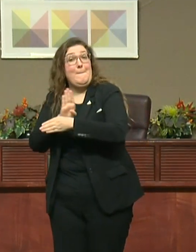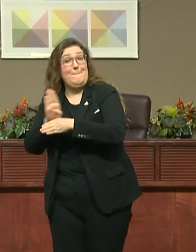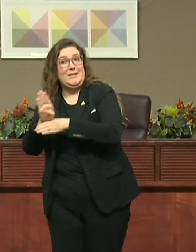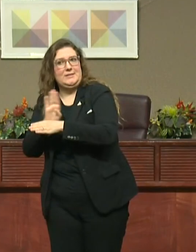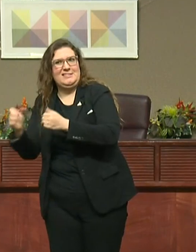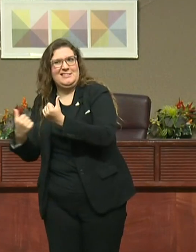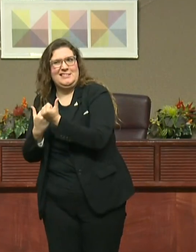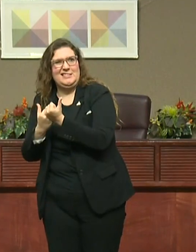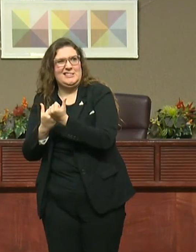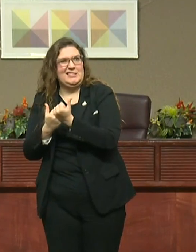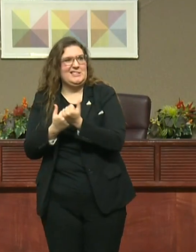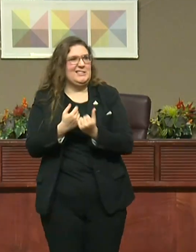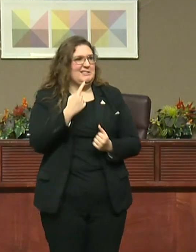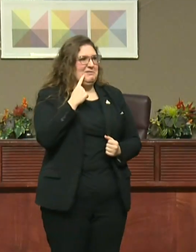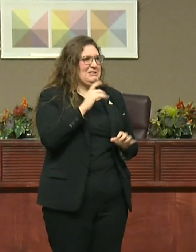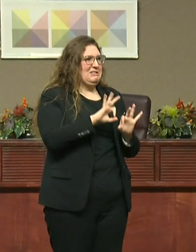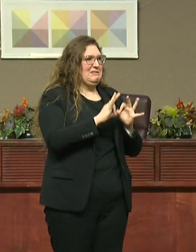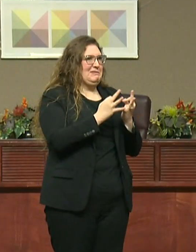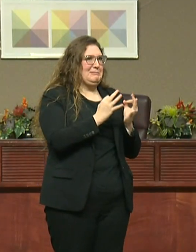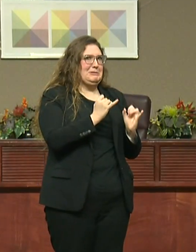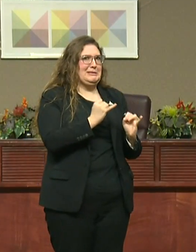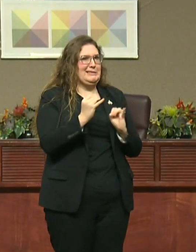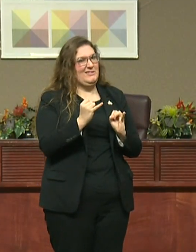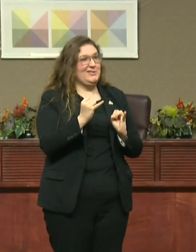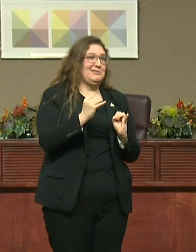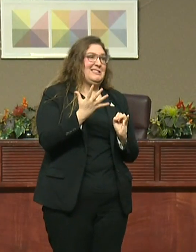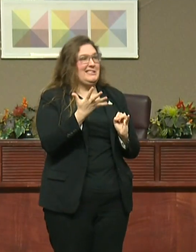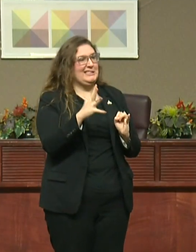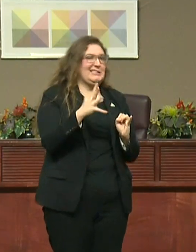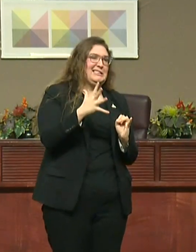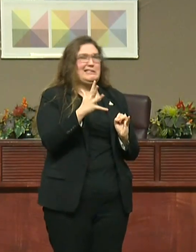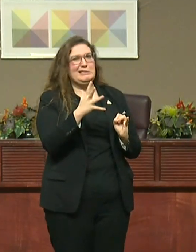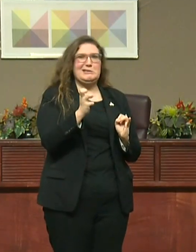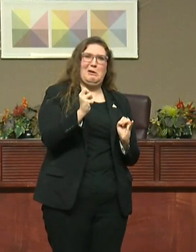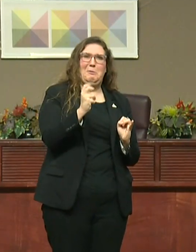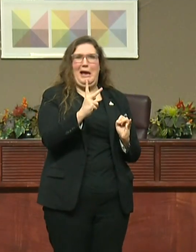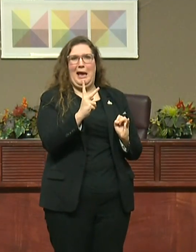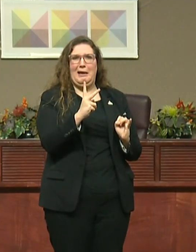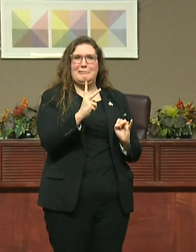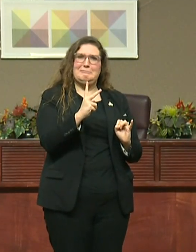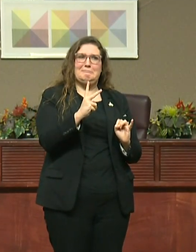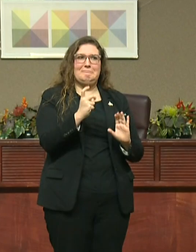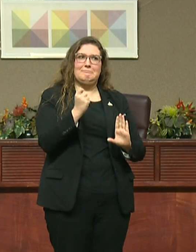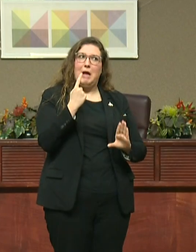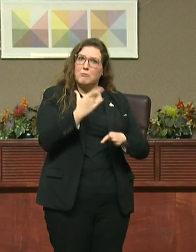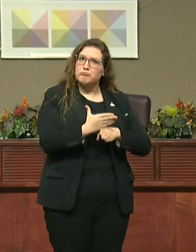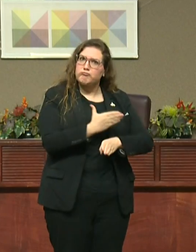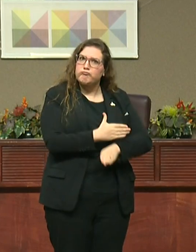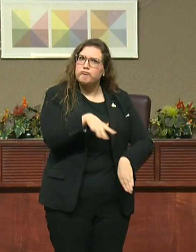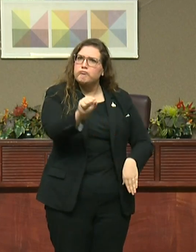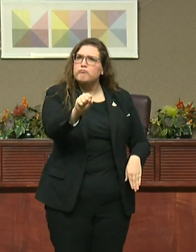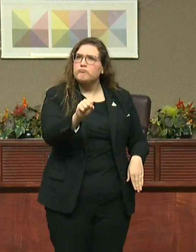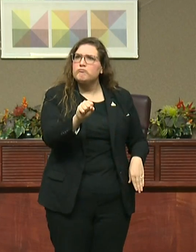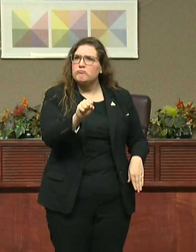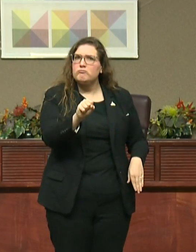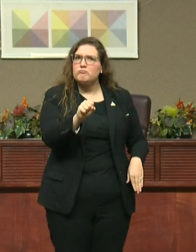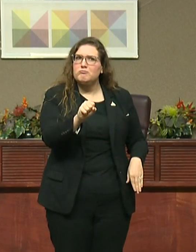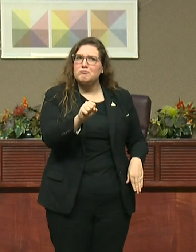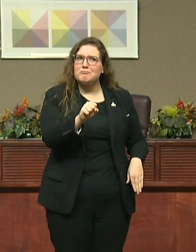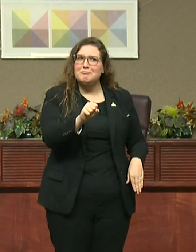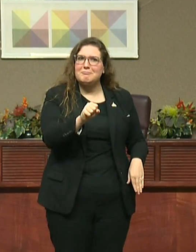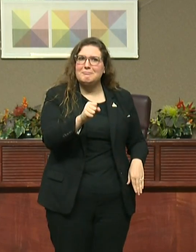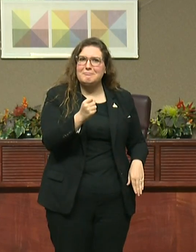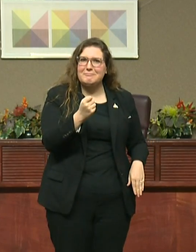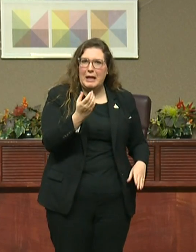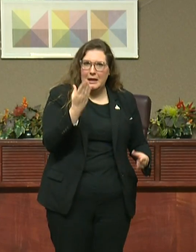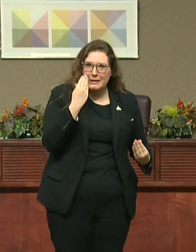so well with the individual and family assistance, but it's gotten better. And we'll reopen that again